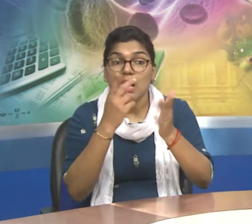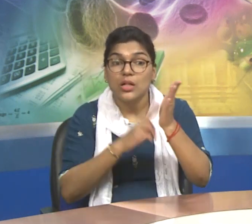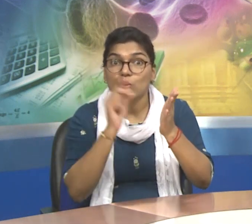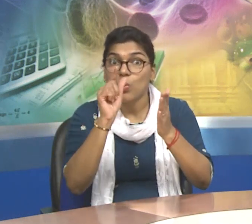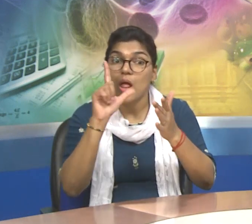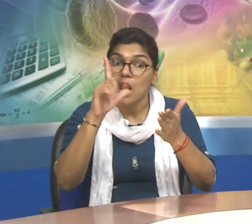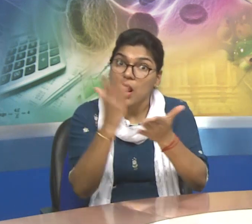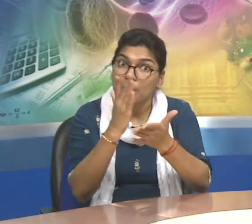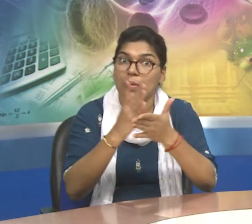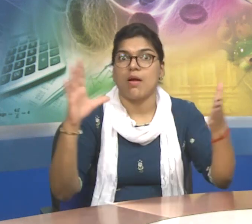search it.